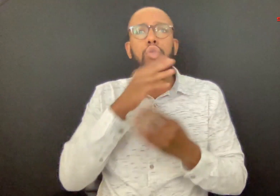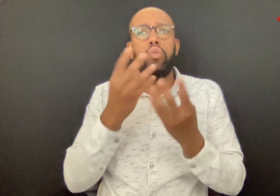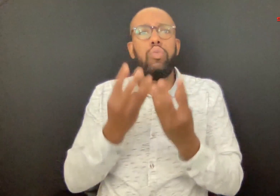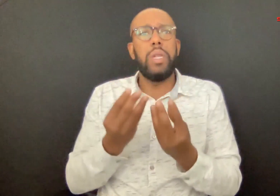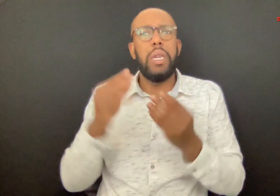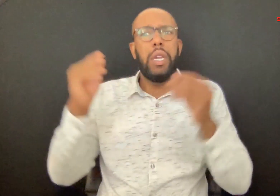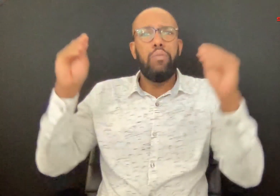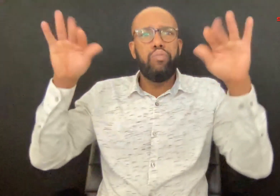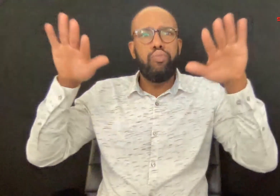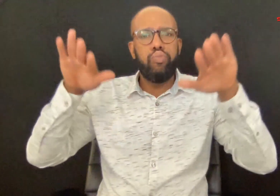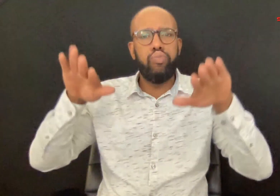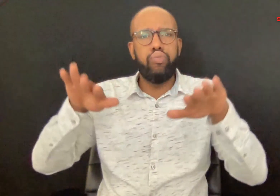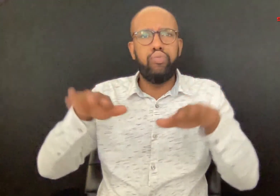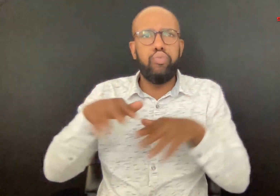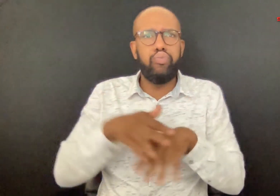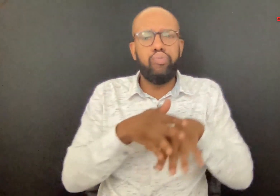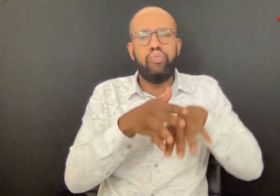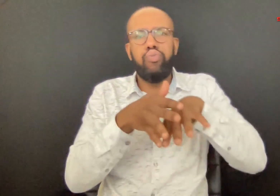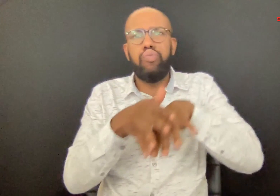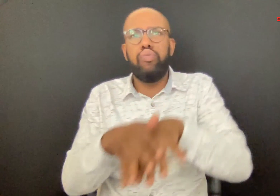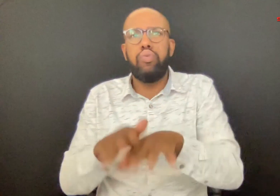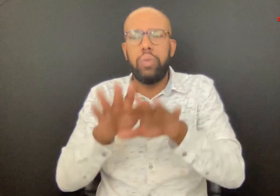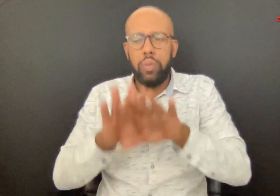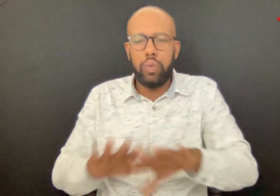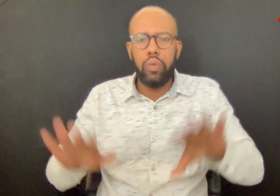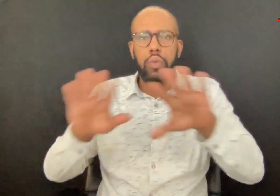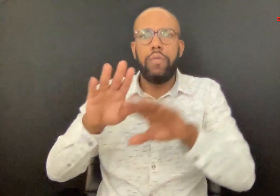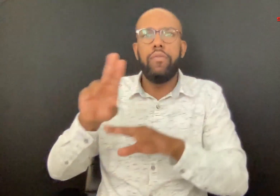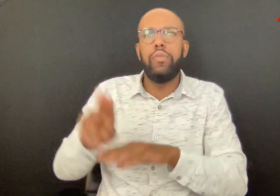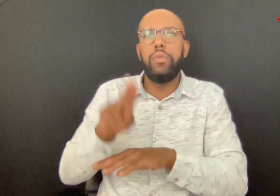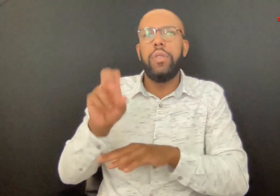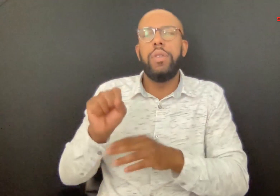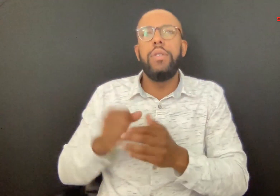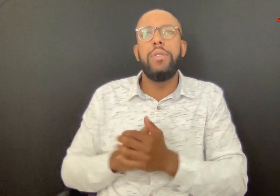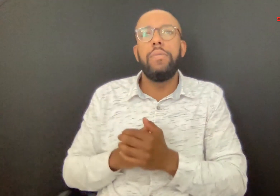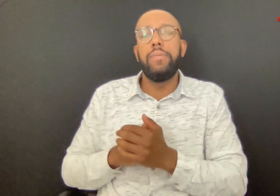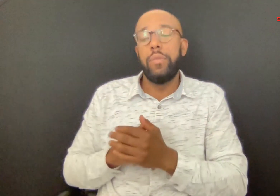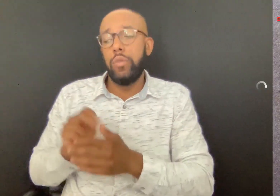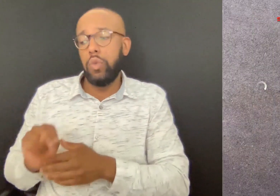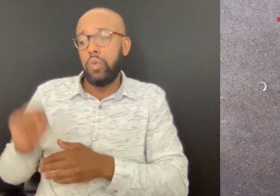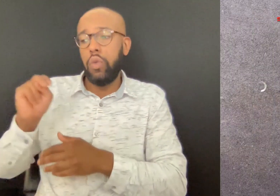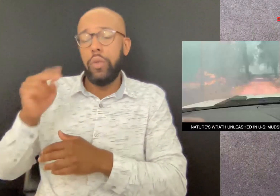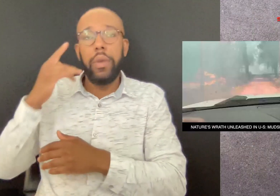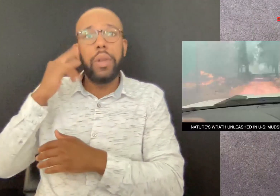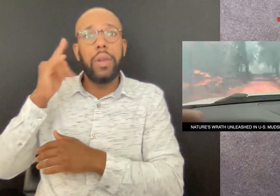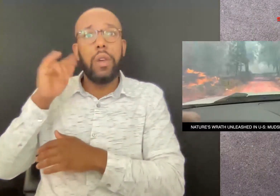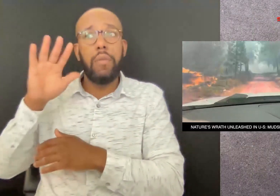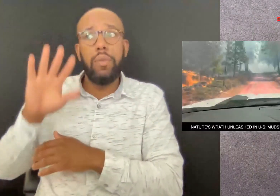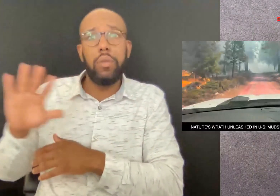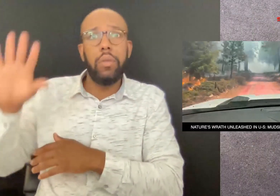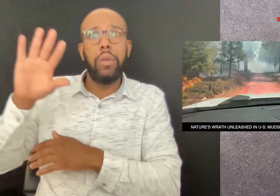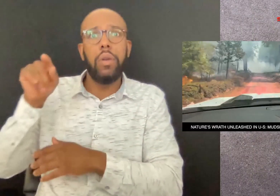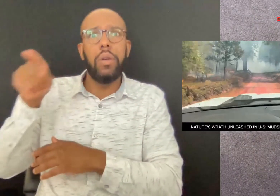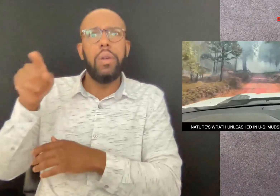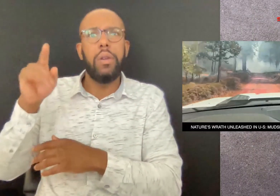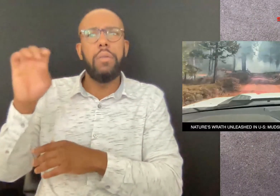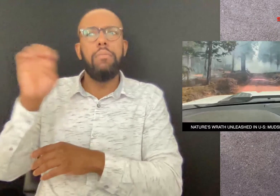across the United States in Northern